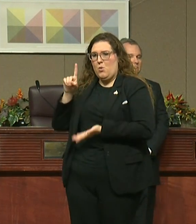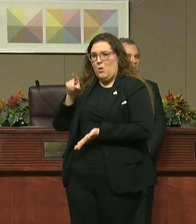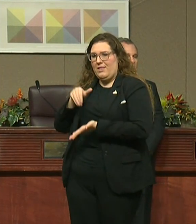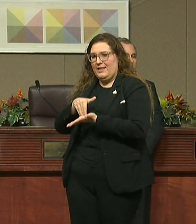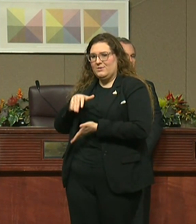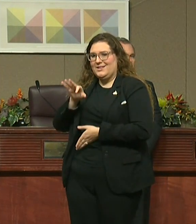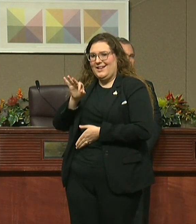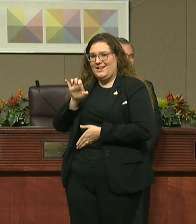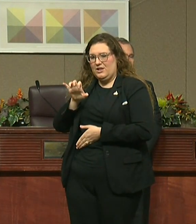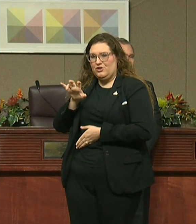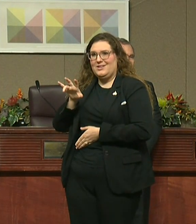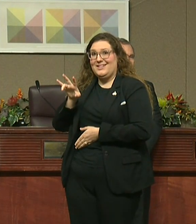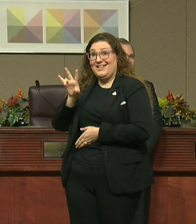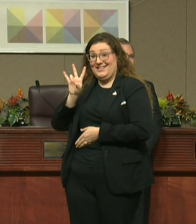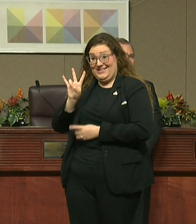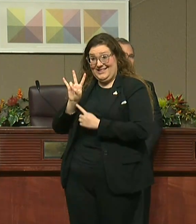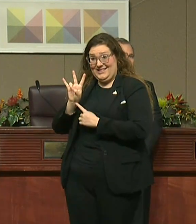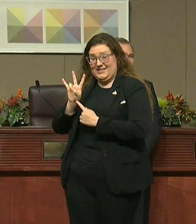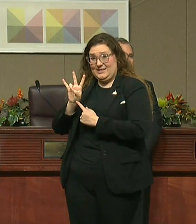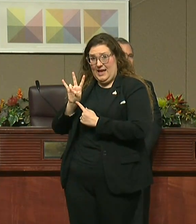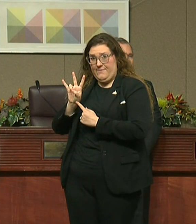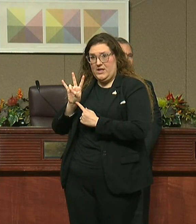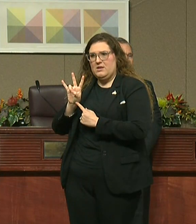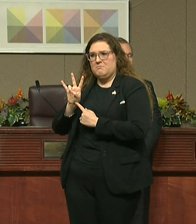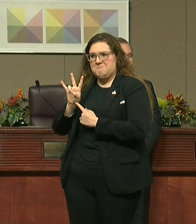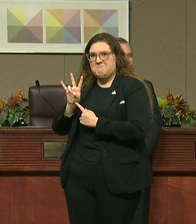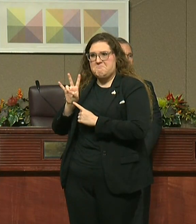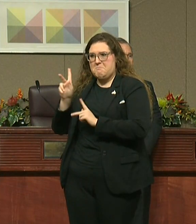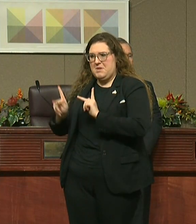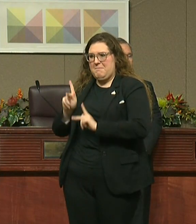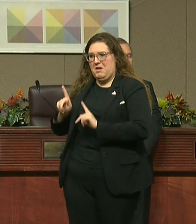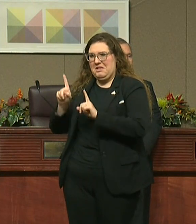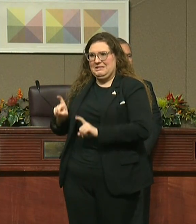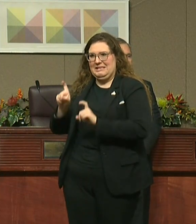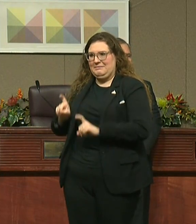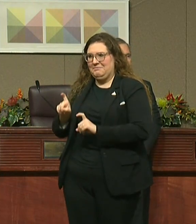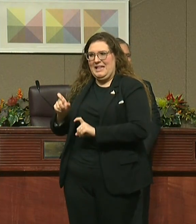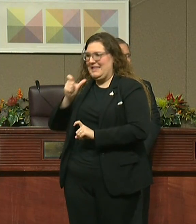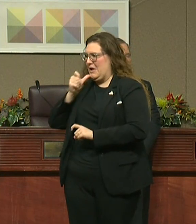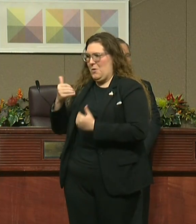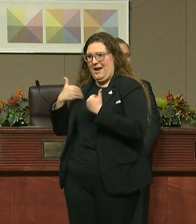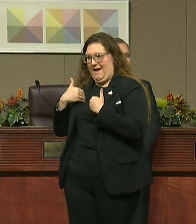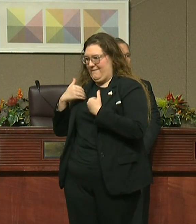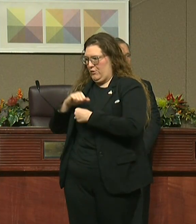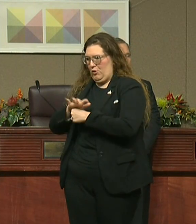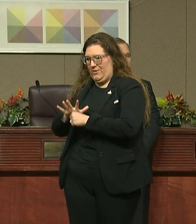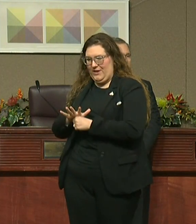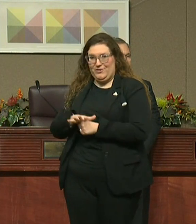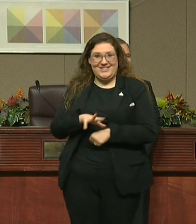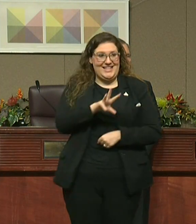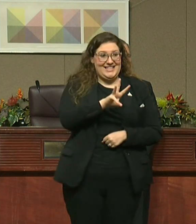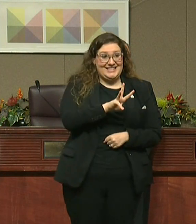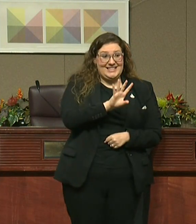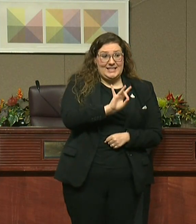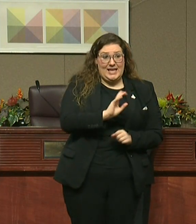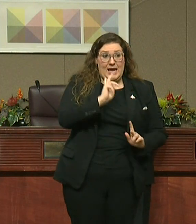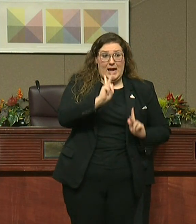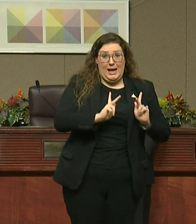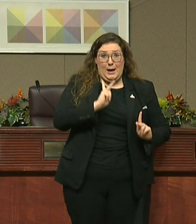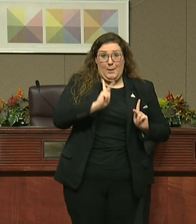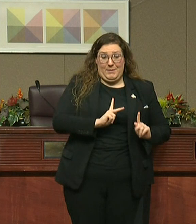1,970 negative results, and we received 68 positive results